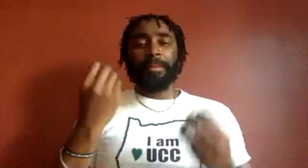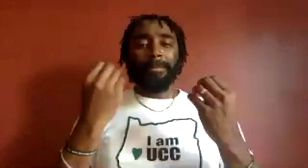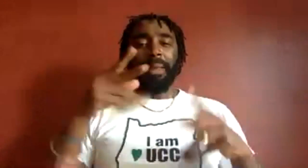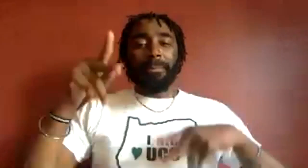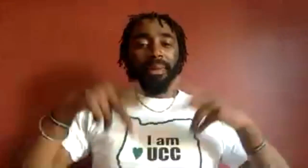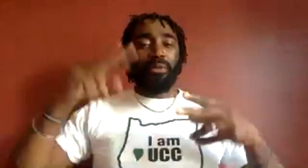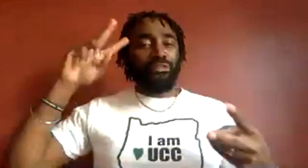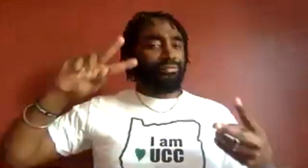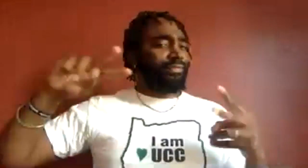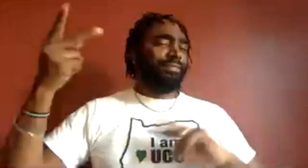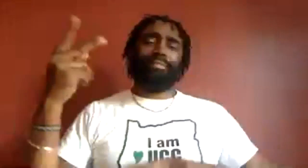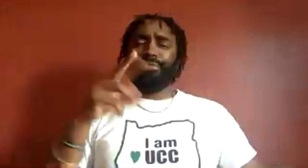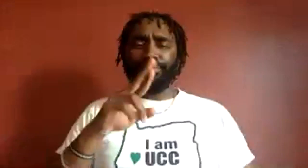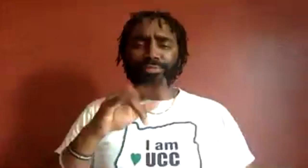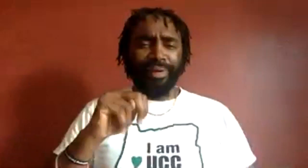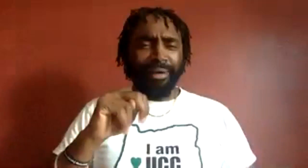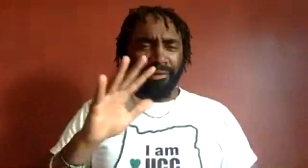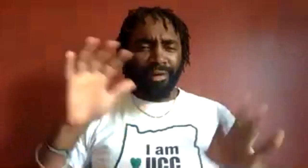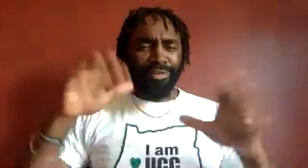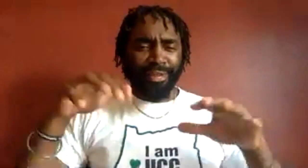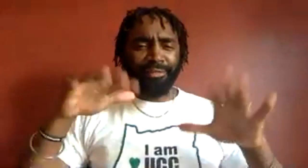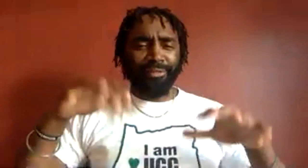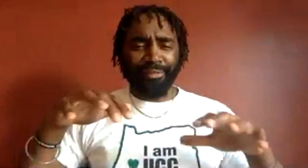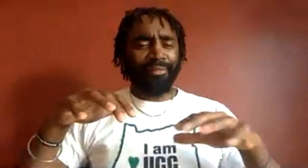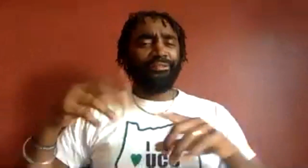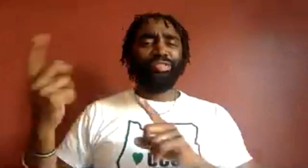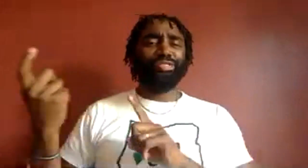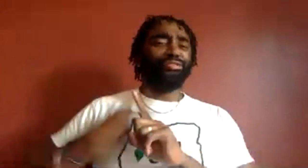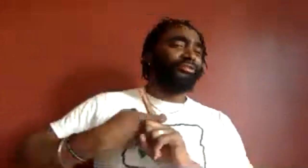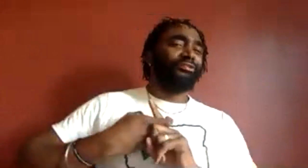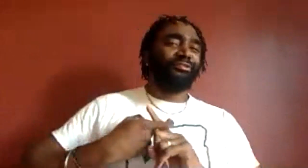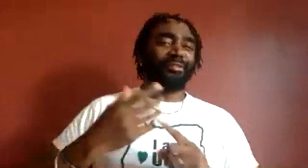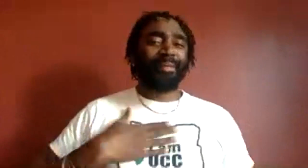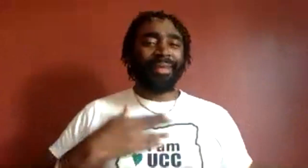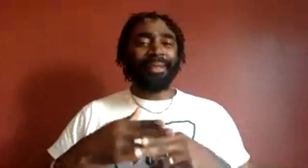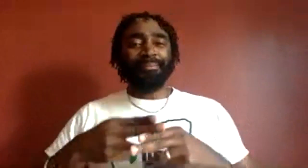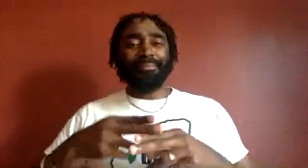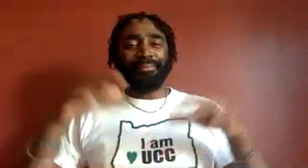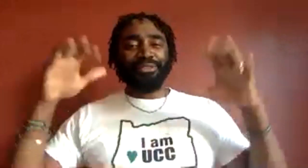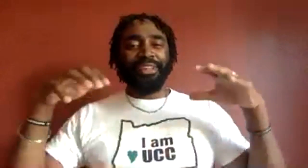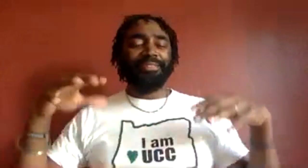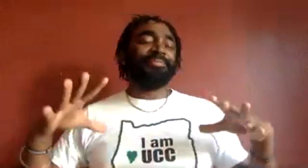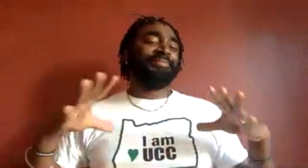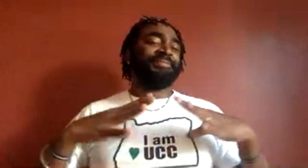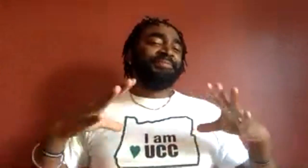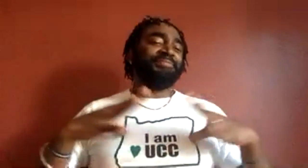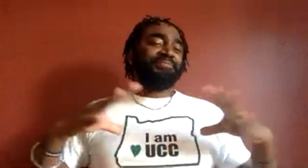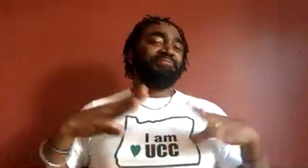it's spelled R-I-A-N. I know a lot of people get it wrong. It's pronounced Ryan, but because they mixed it up, they gave me